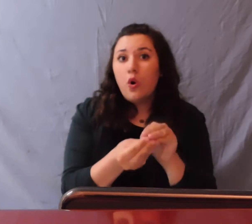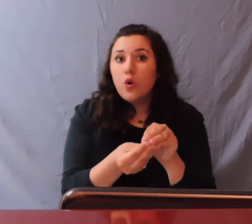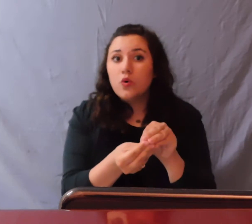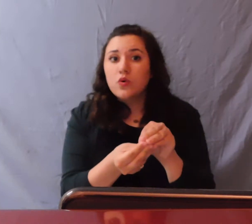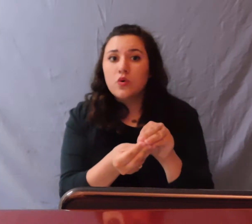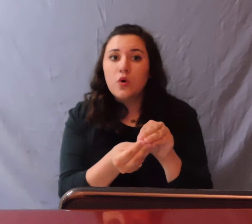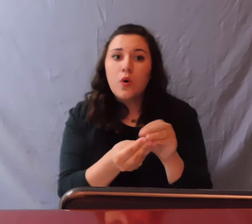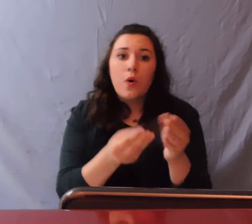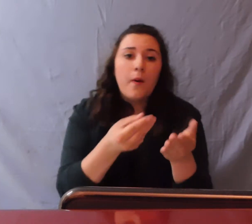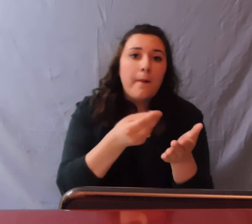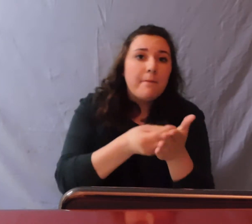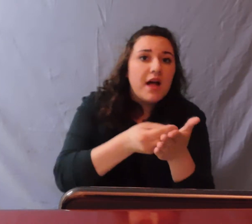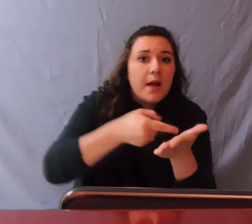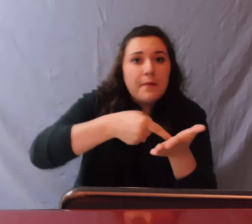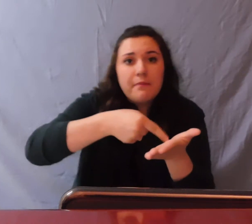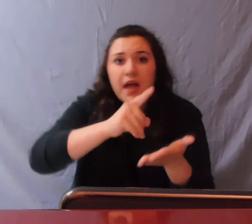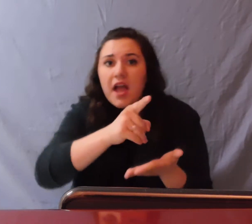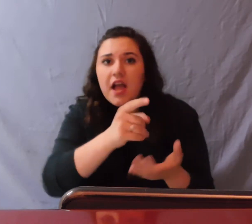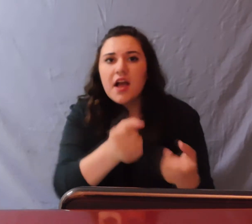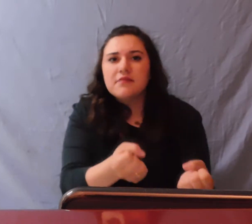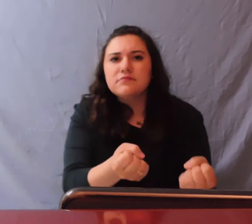you pay with rent and utilities?